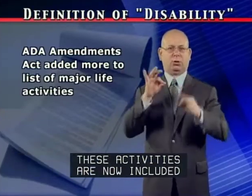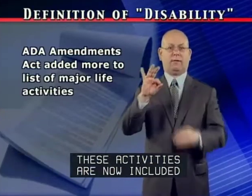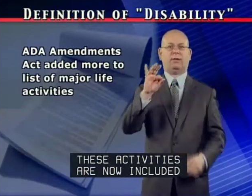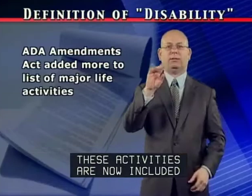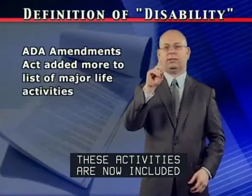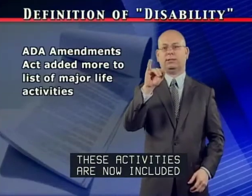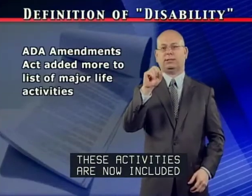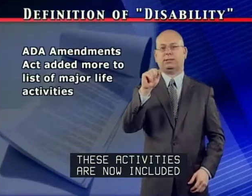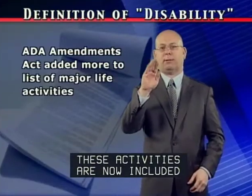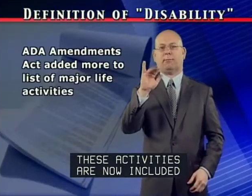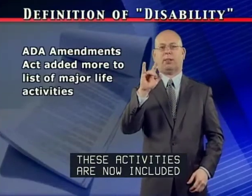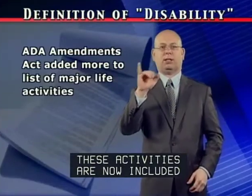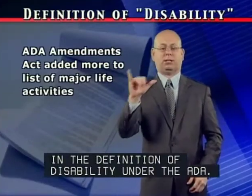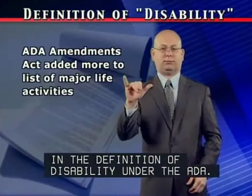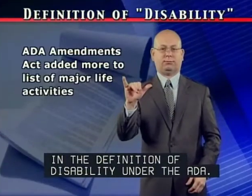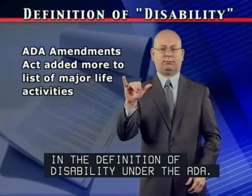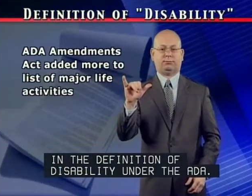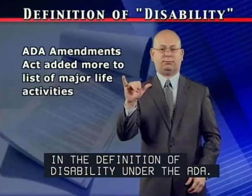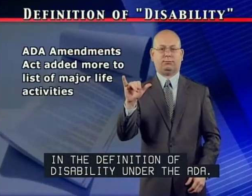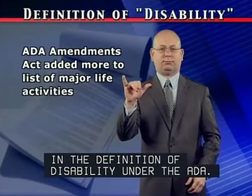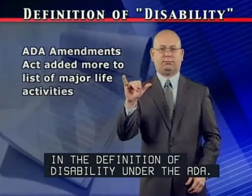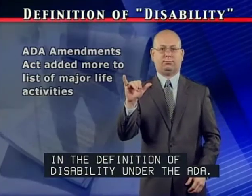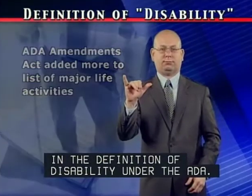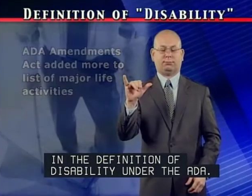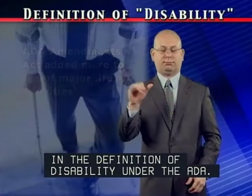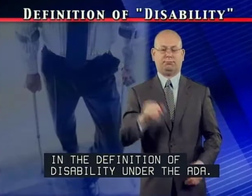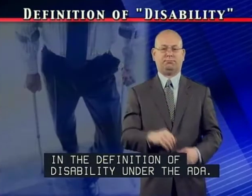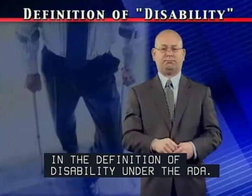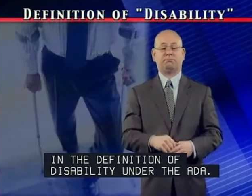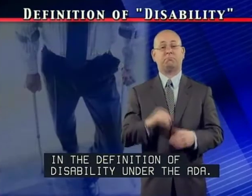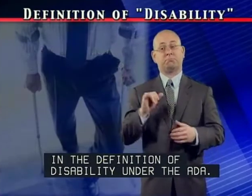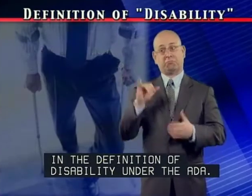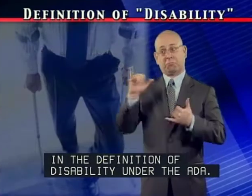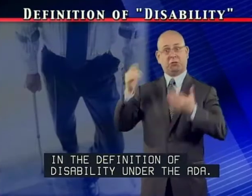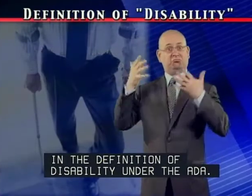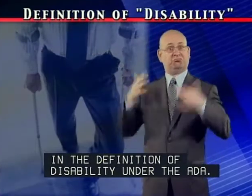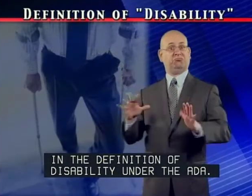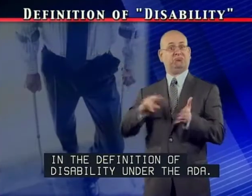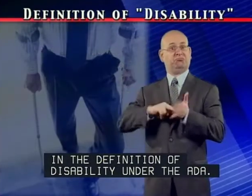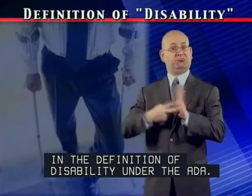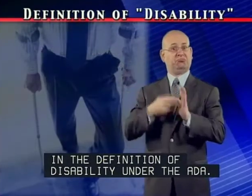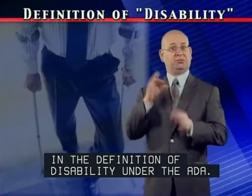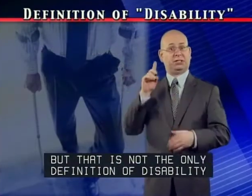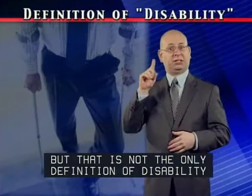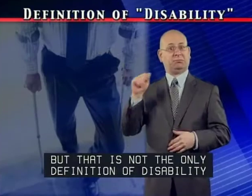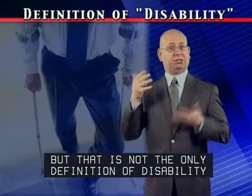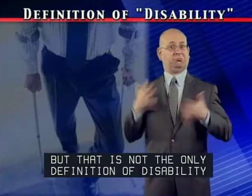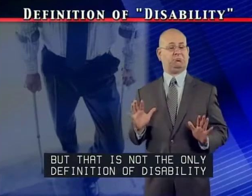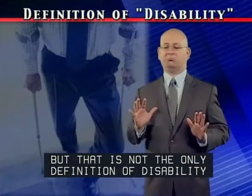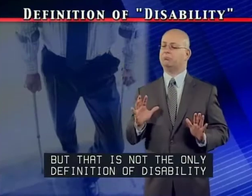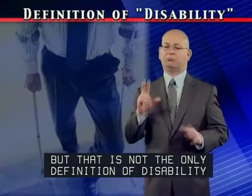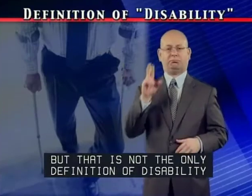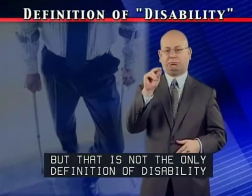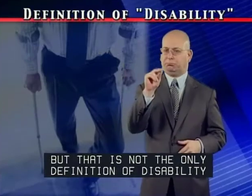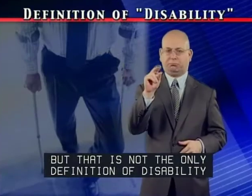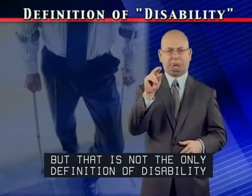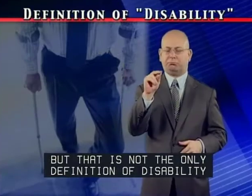These activities are now included in the definition of disability under the ADA. But that is not the only definition